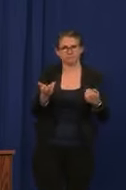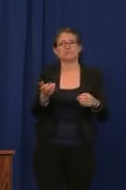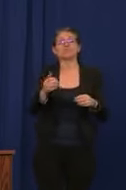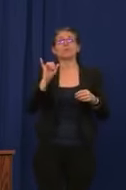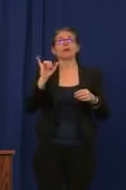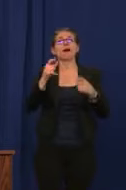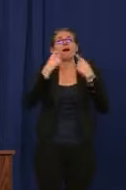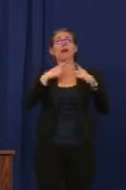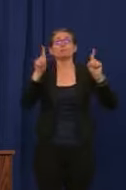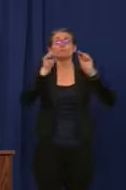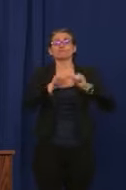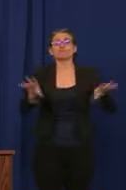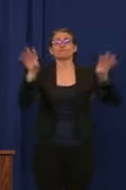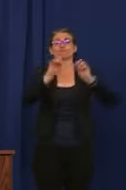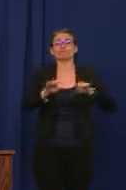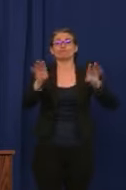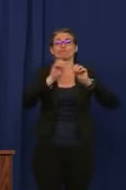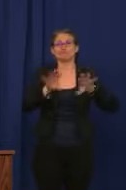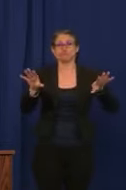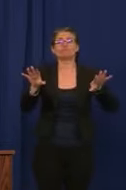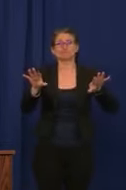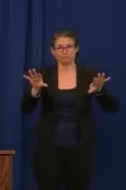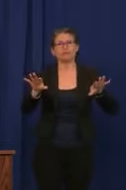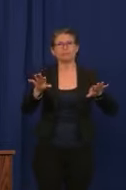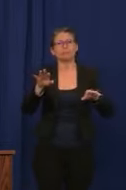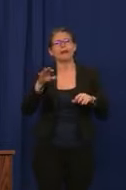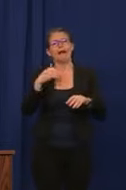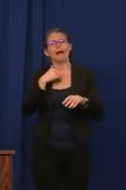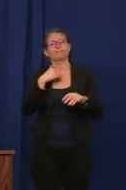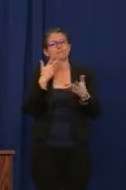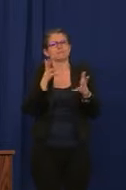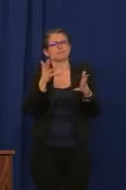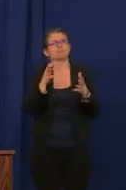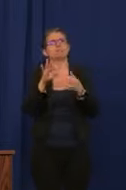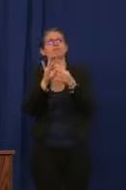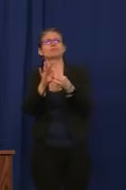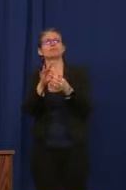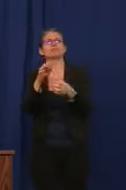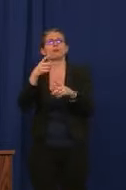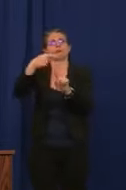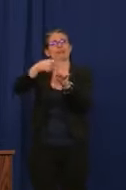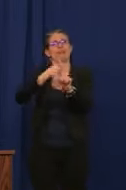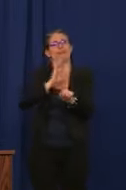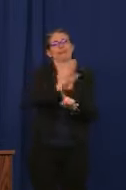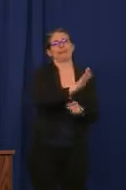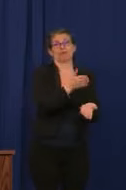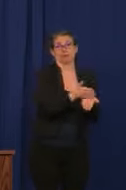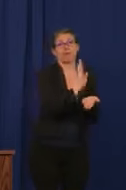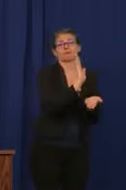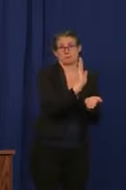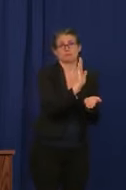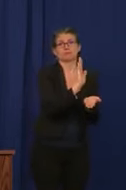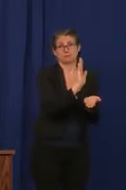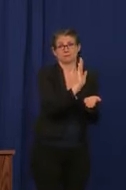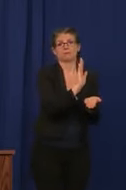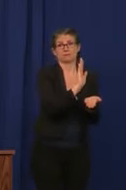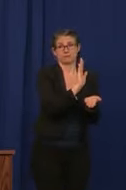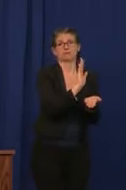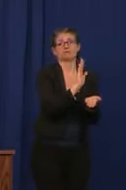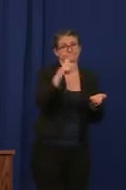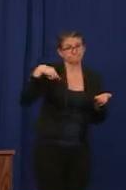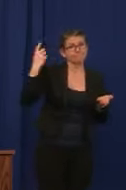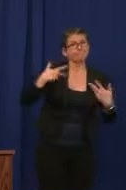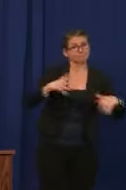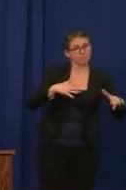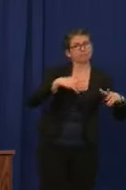general. And as I mentioned before, I've been speaking with landlords and with tenant organizations and with Pine Tree Legal, with